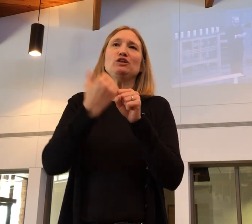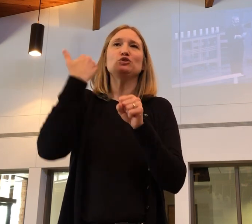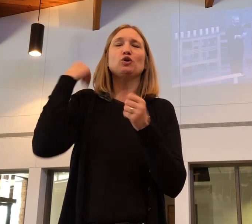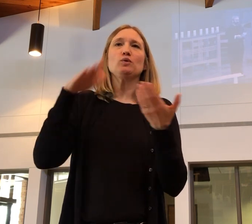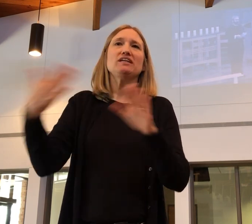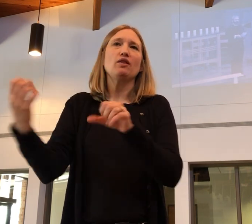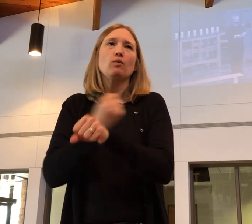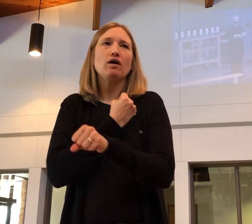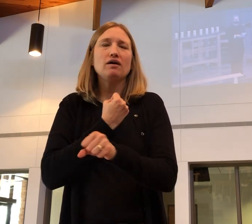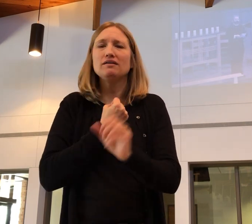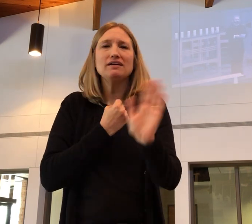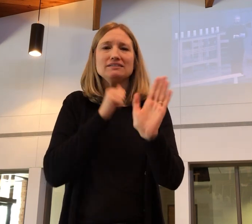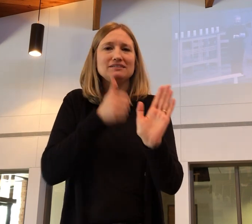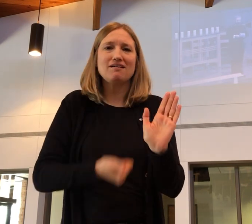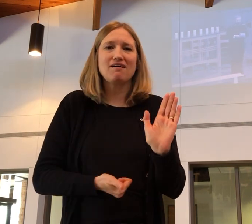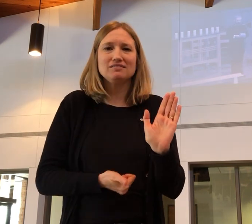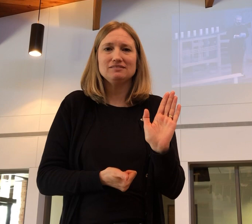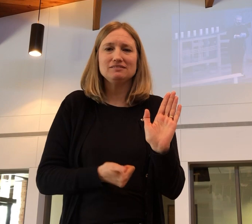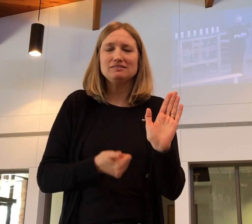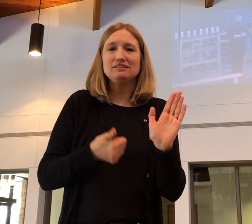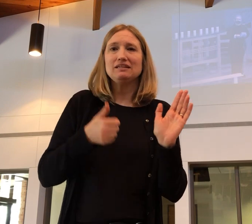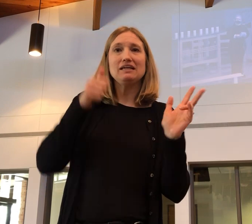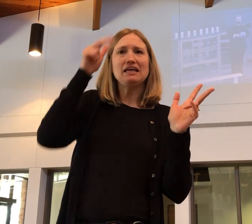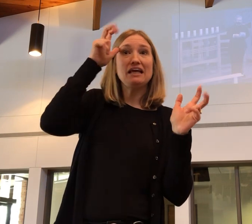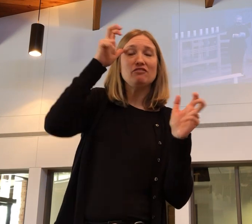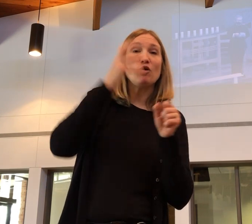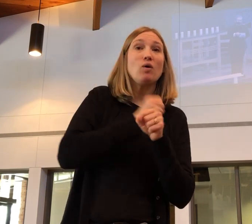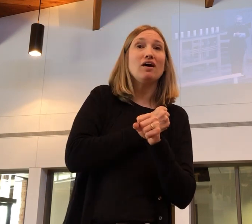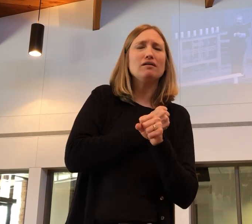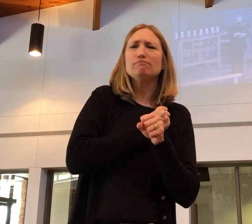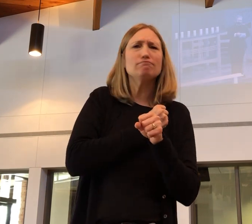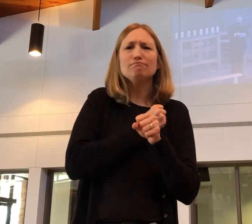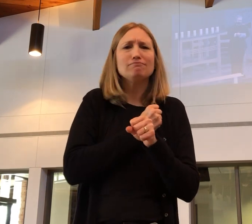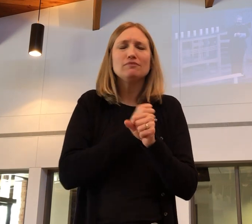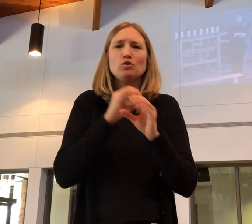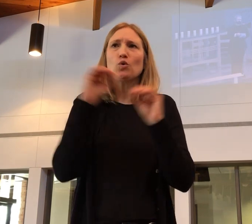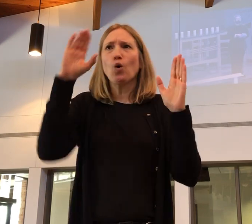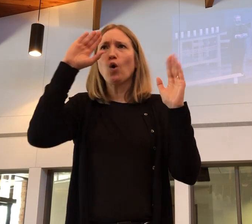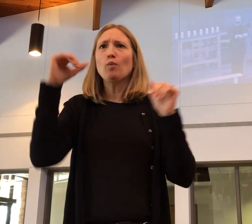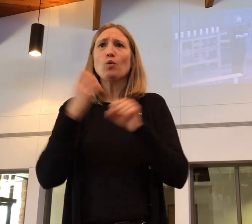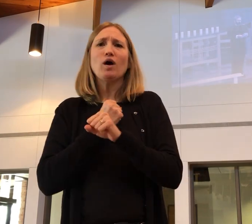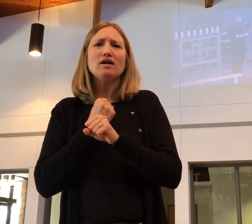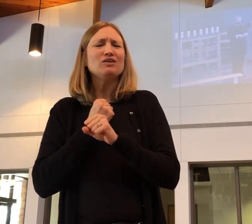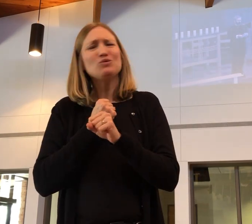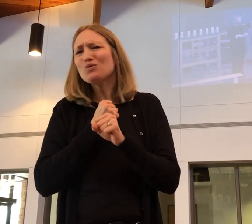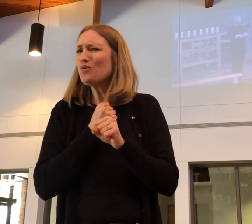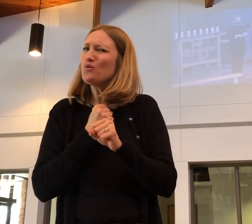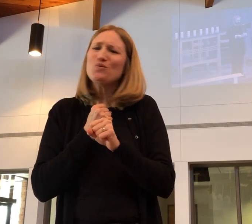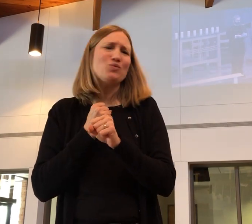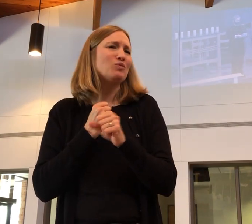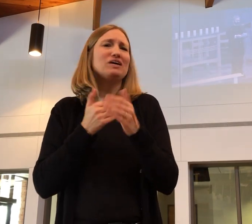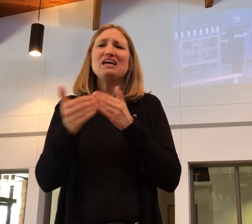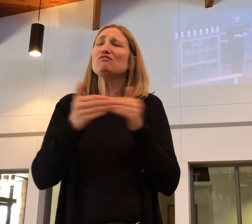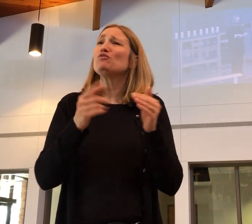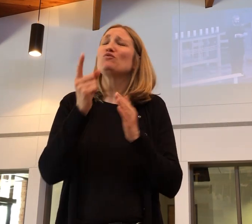won, evil won, hopelessness won, even if only for a